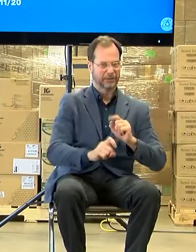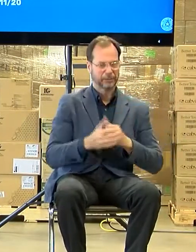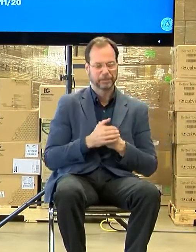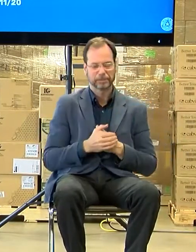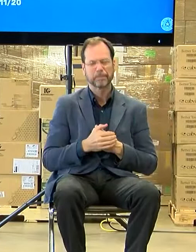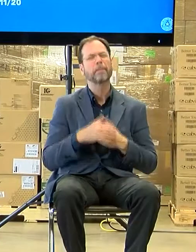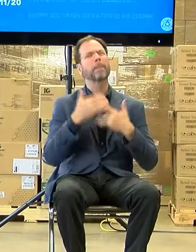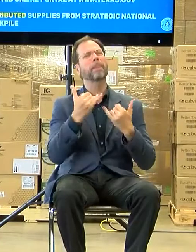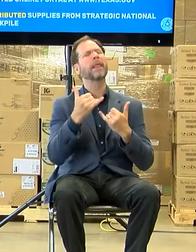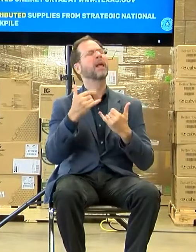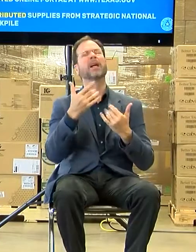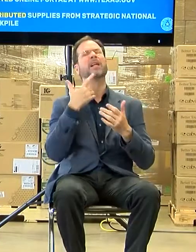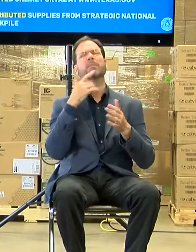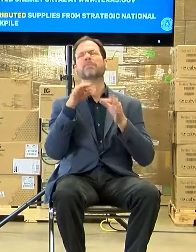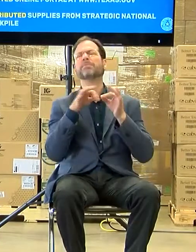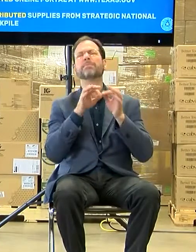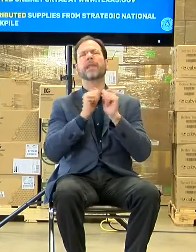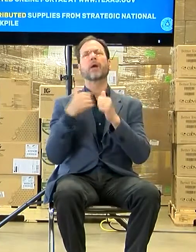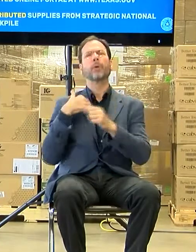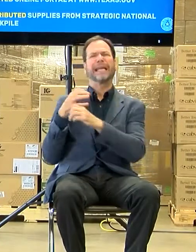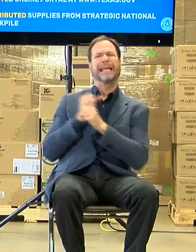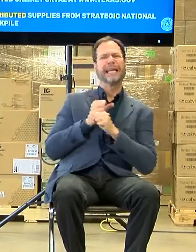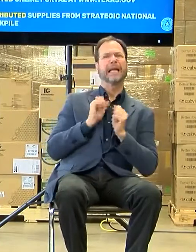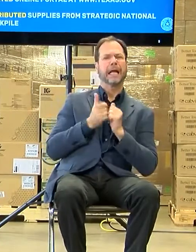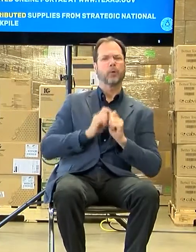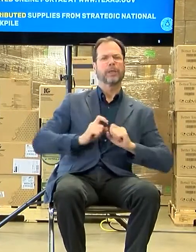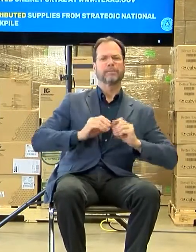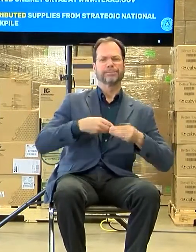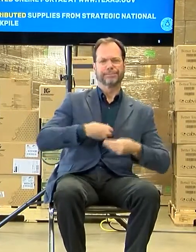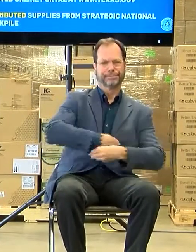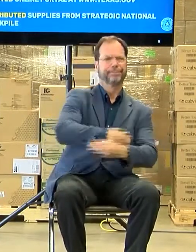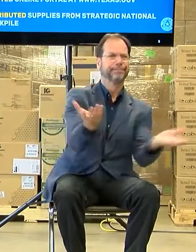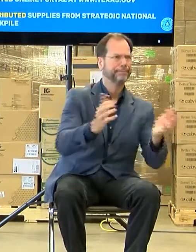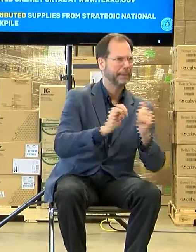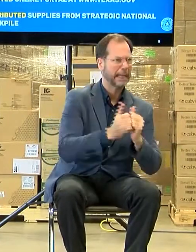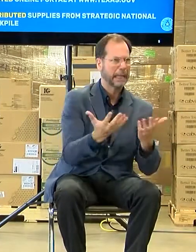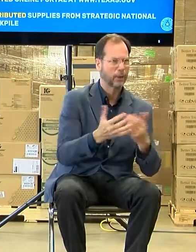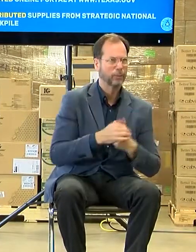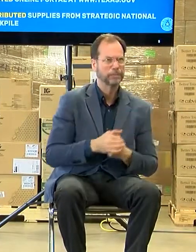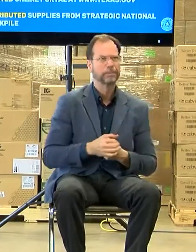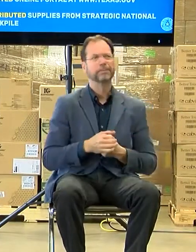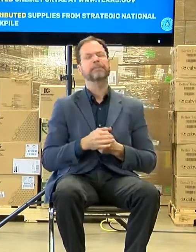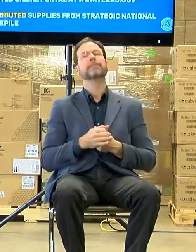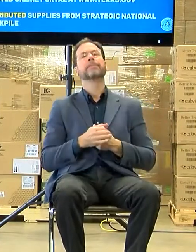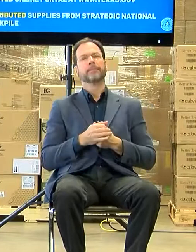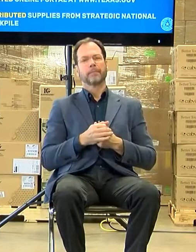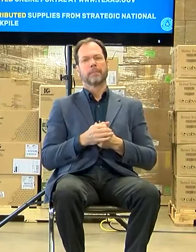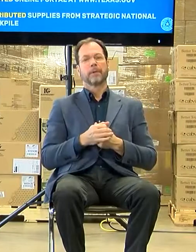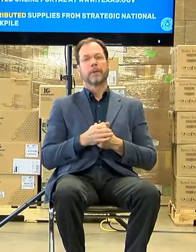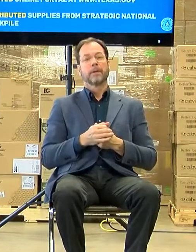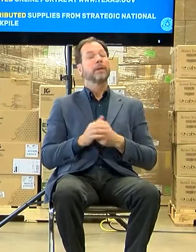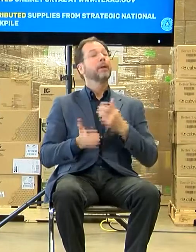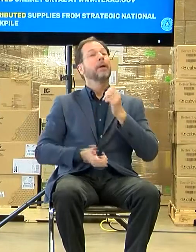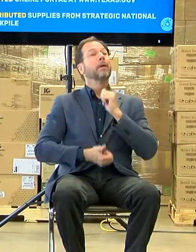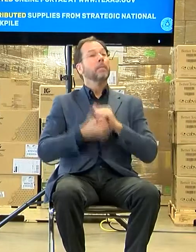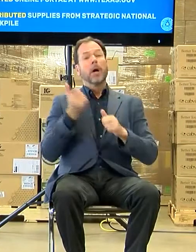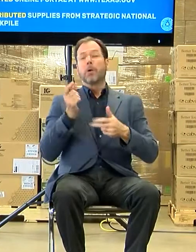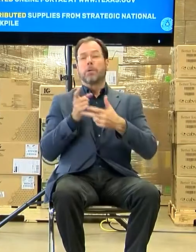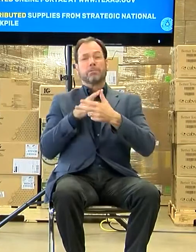comments about how these come in and how they go out. They come in